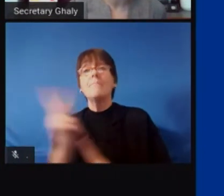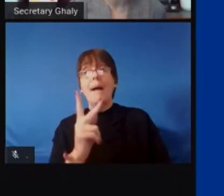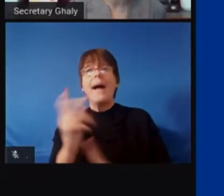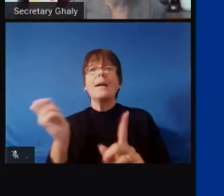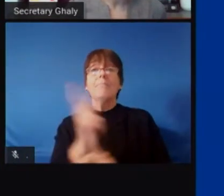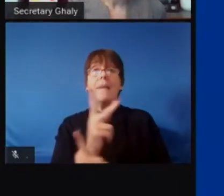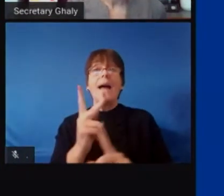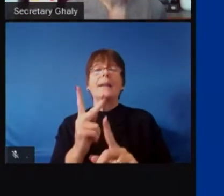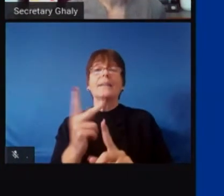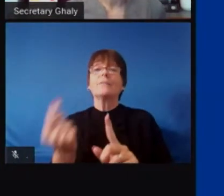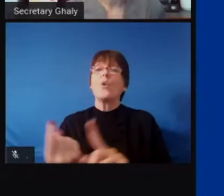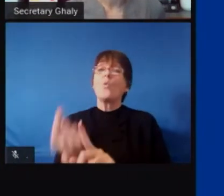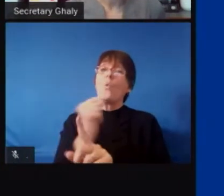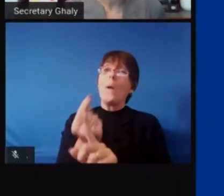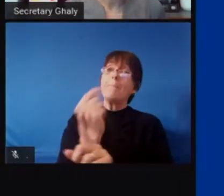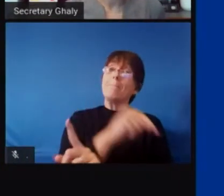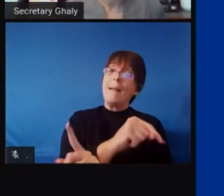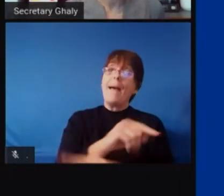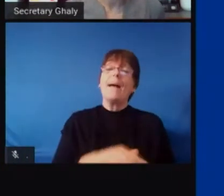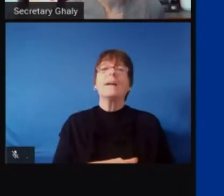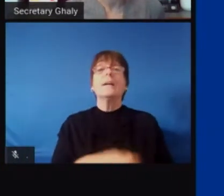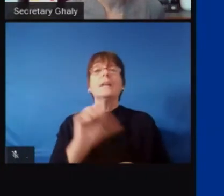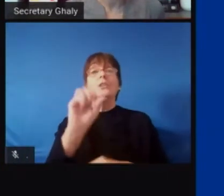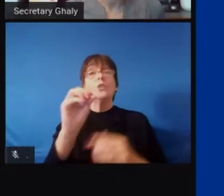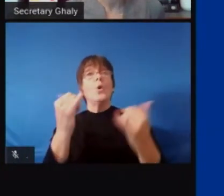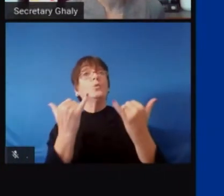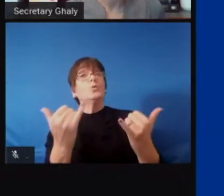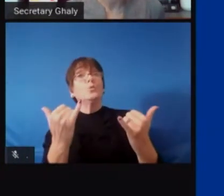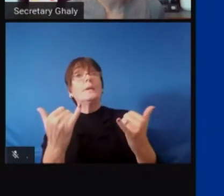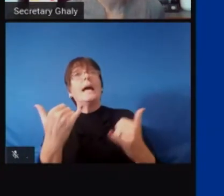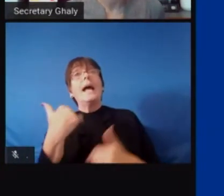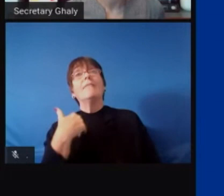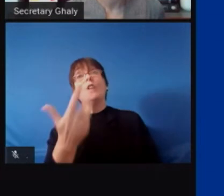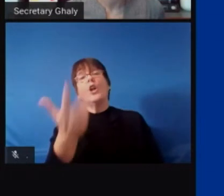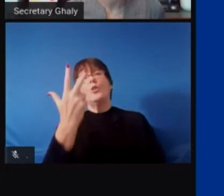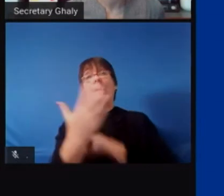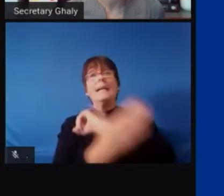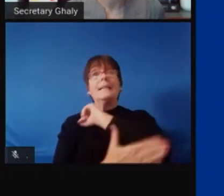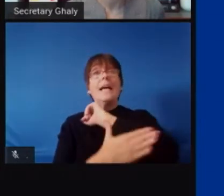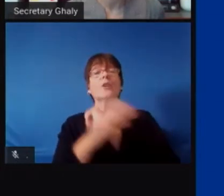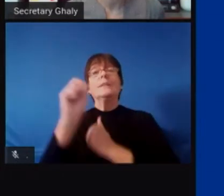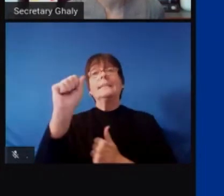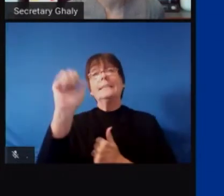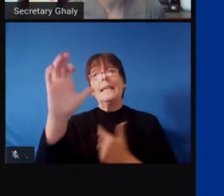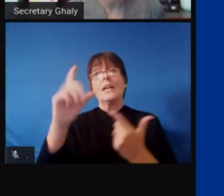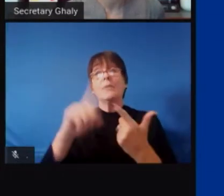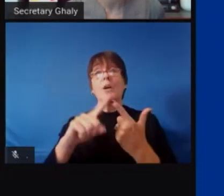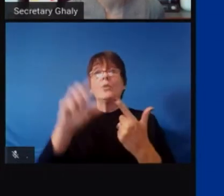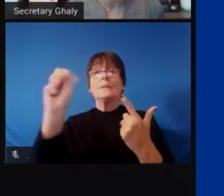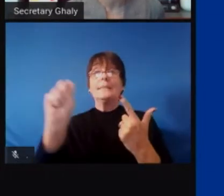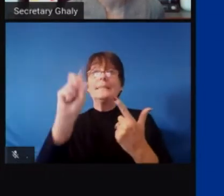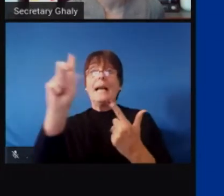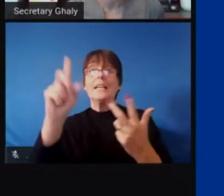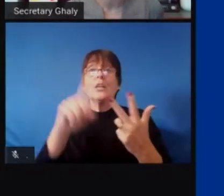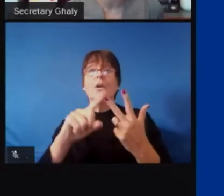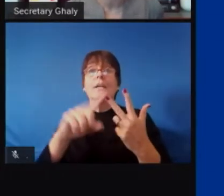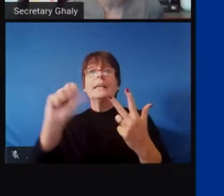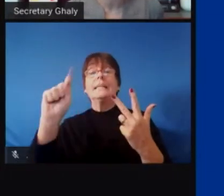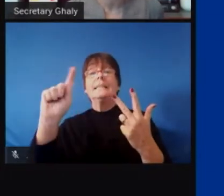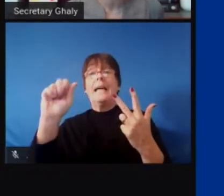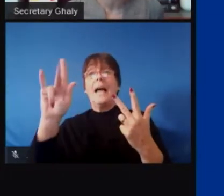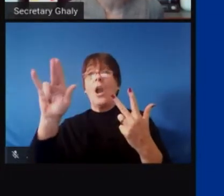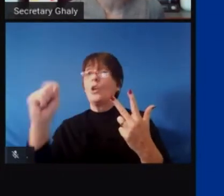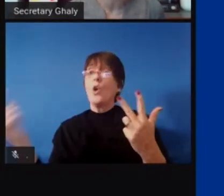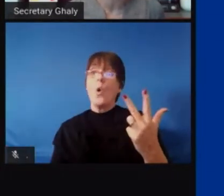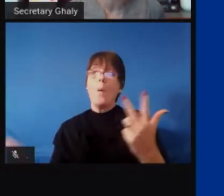moved backwards. So today there are 3 counties, Sacramento, San Diego, and Stanislaus County, that are moving